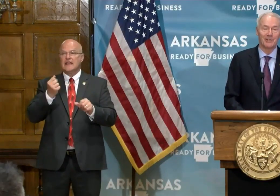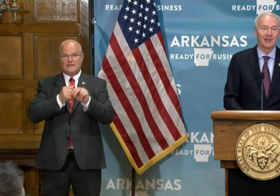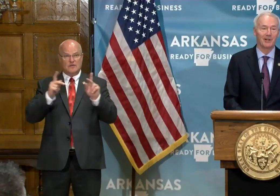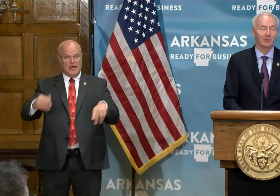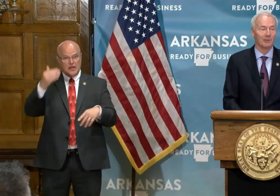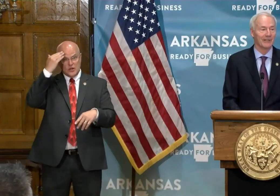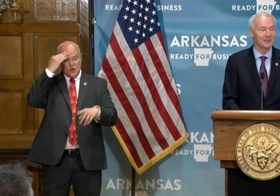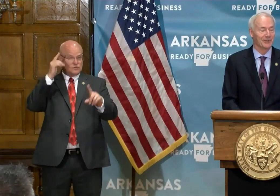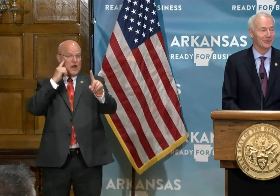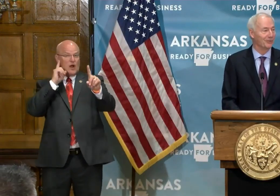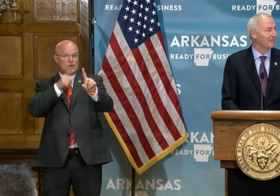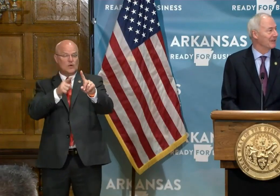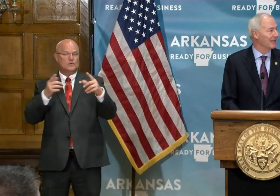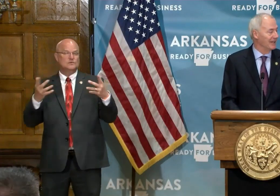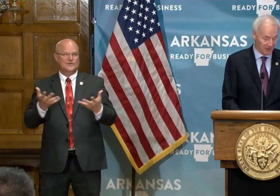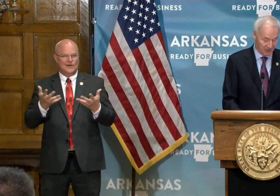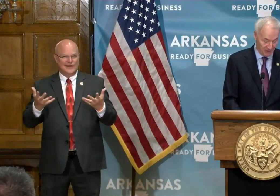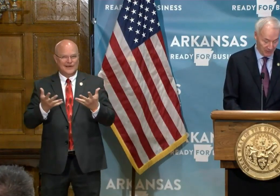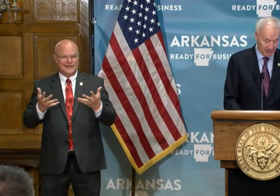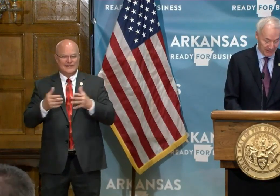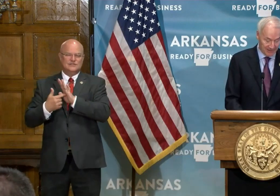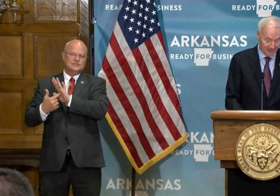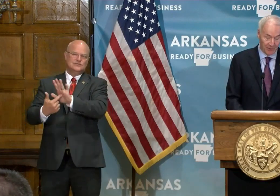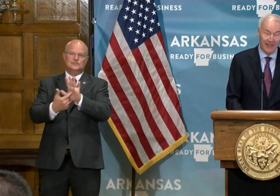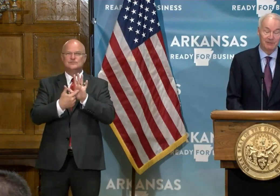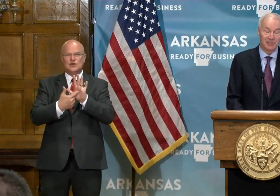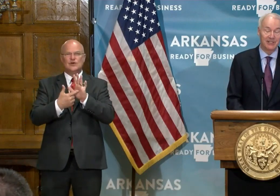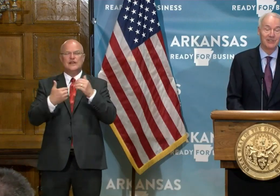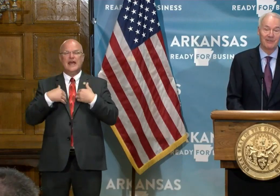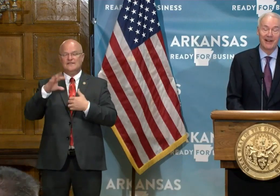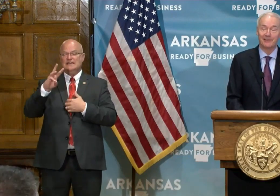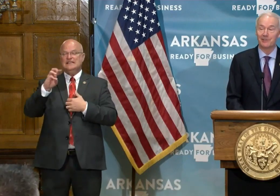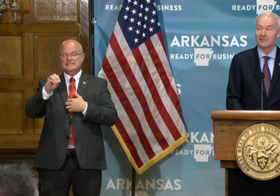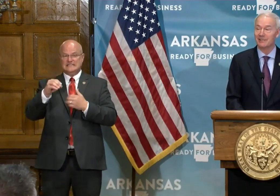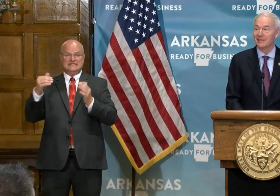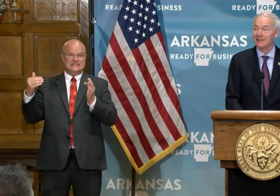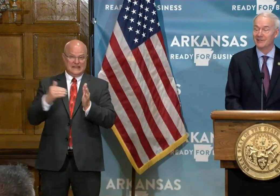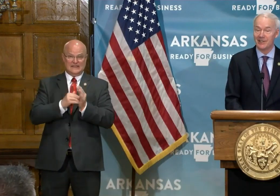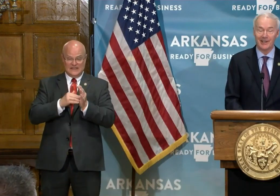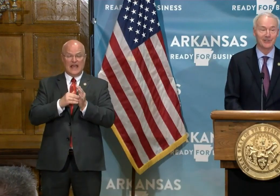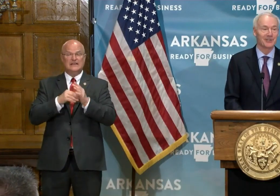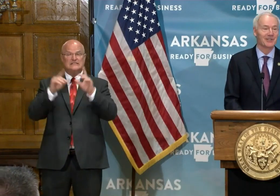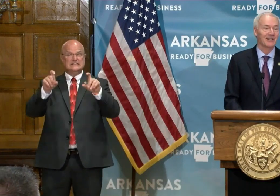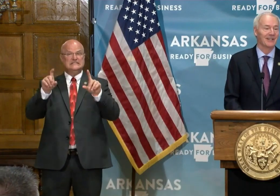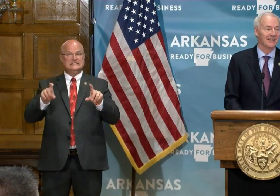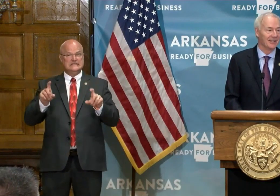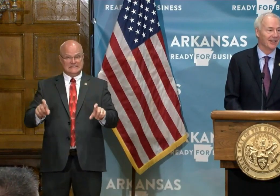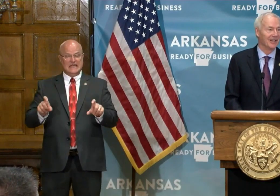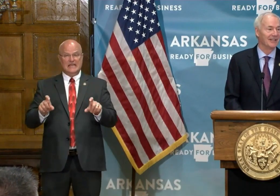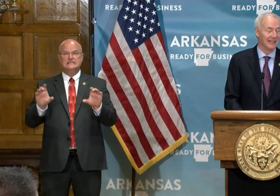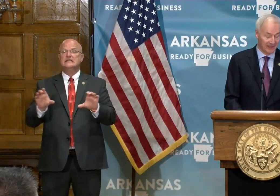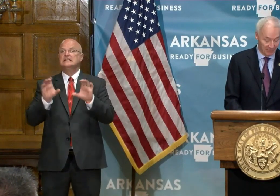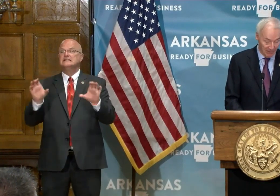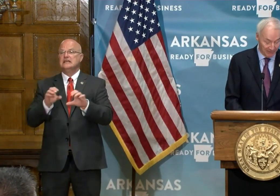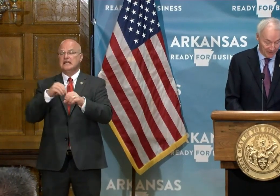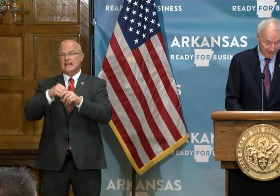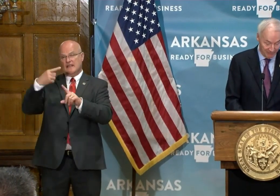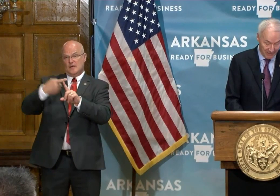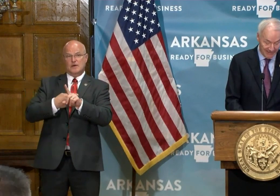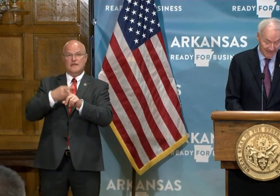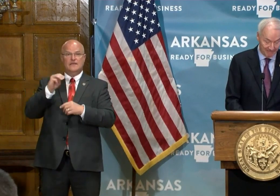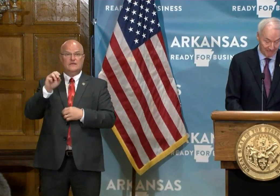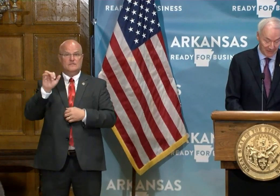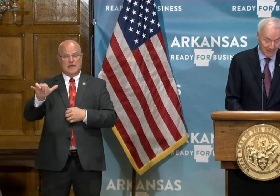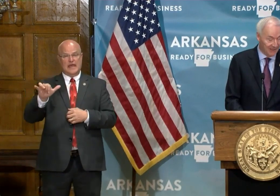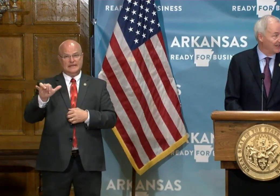everyone knows, our goal is to to have 60,000 tests done in the month